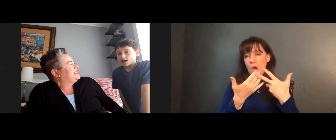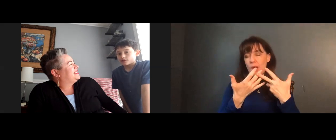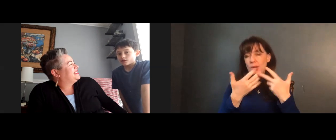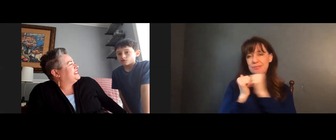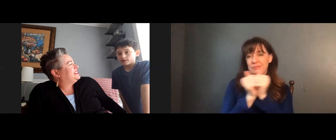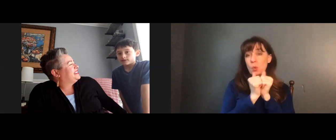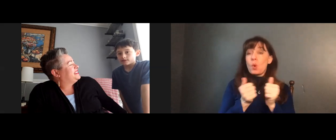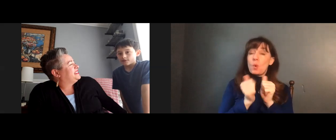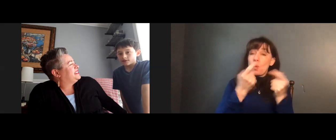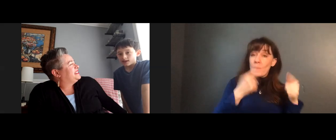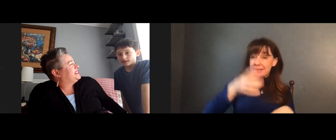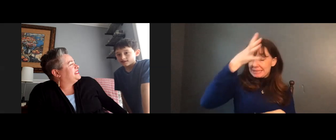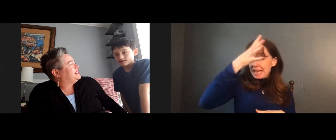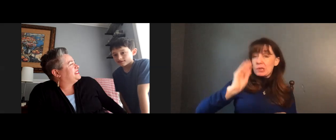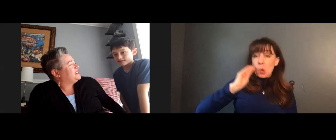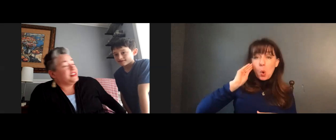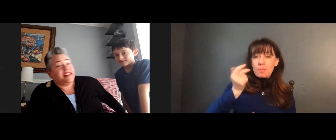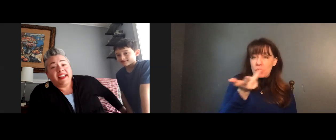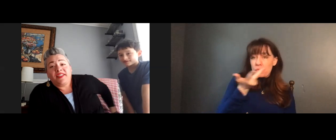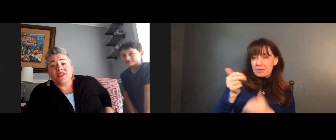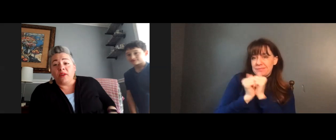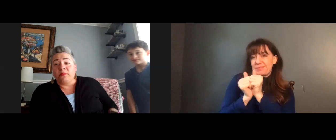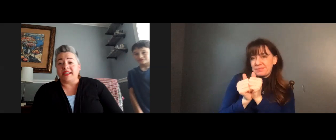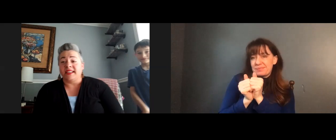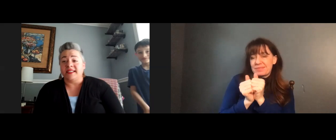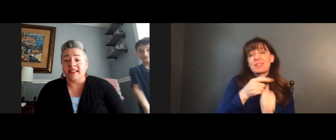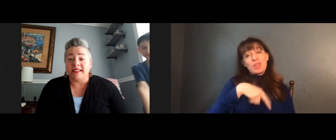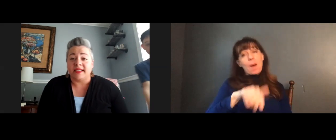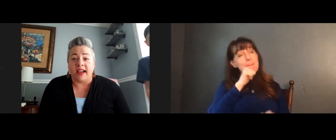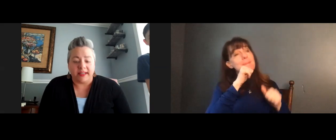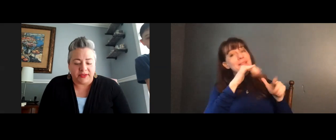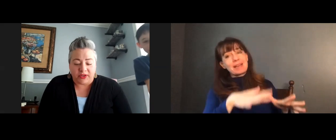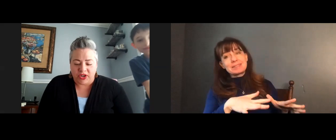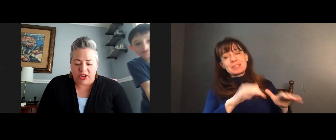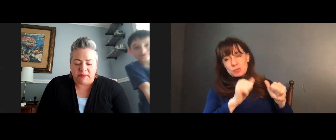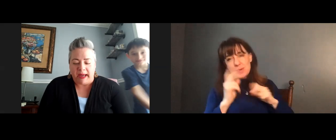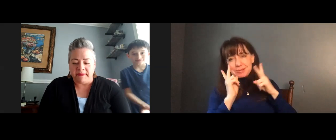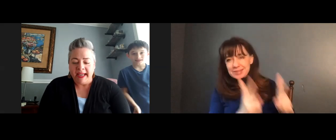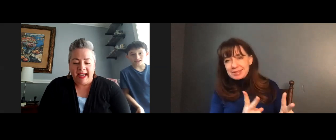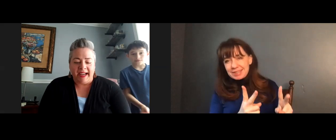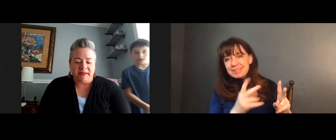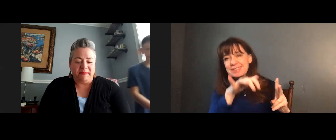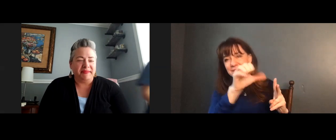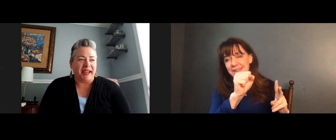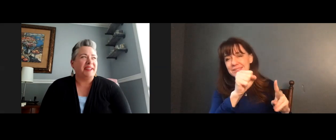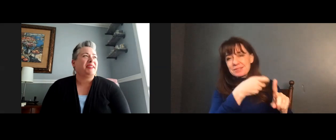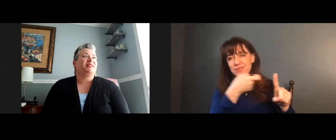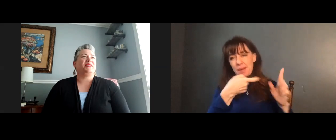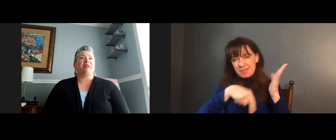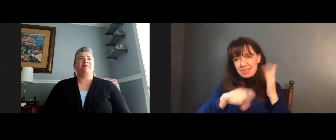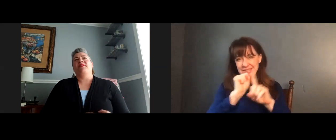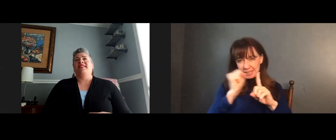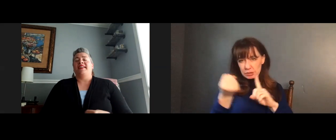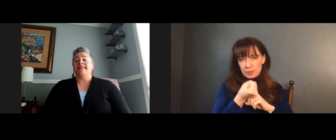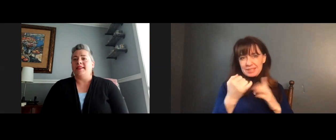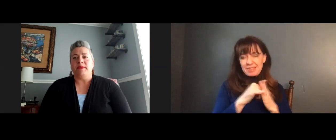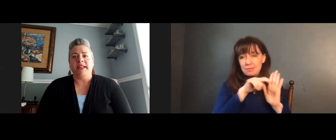dad's home and everything there are blessings in disguise for sure but um yeah another little